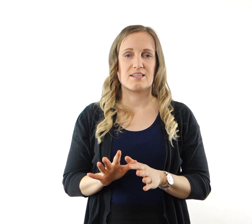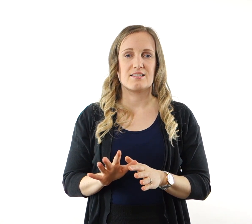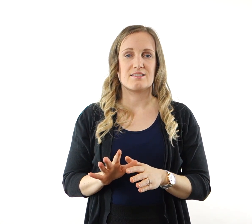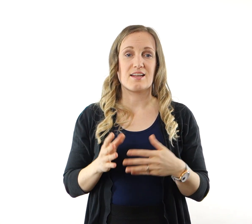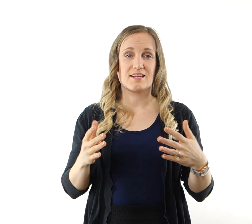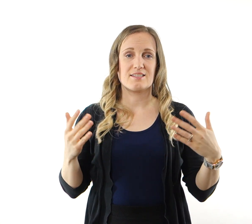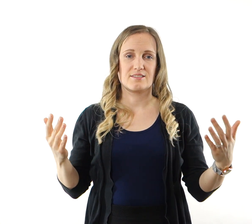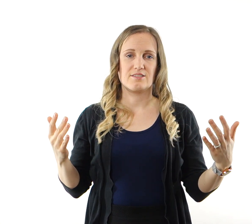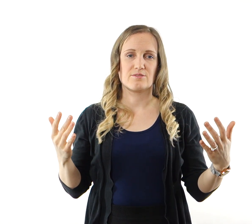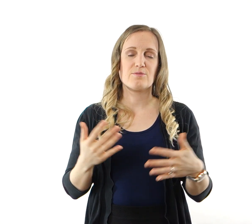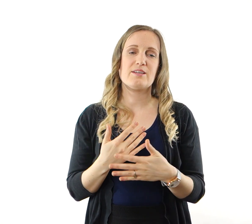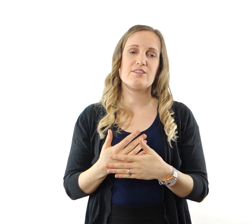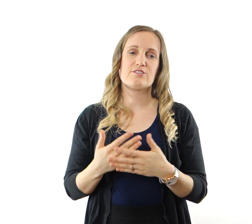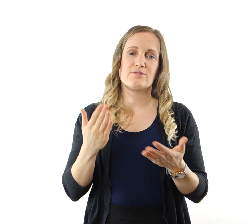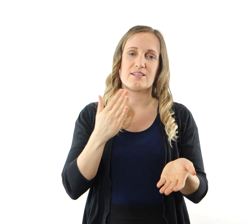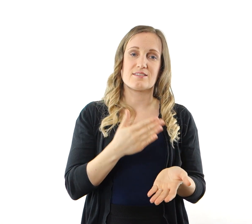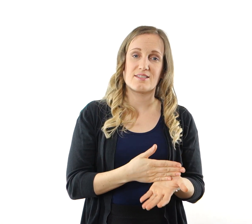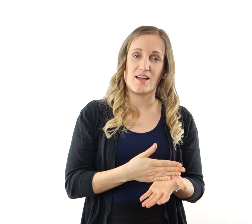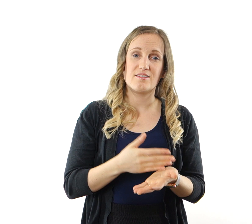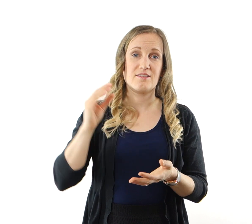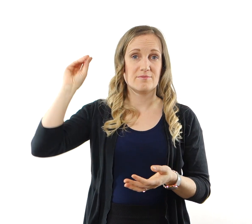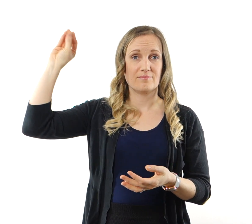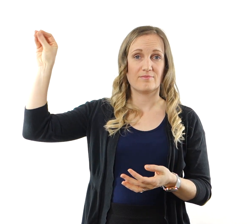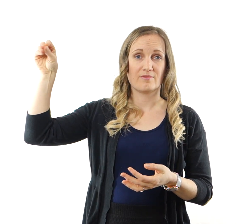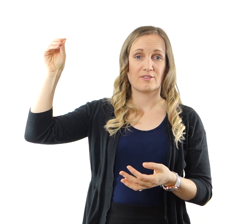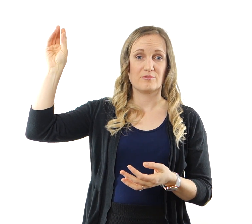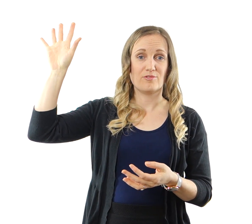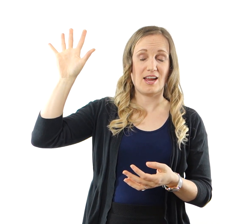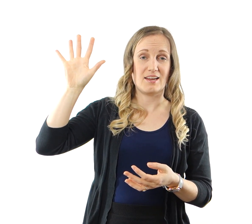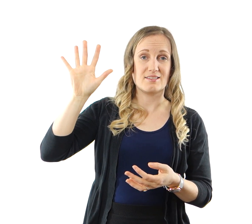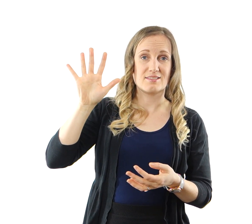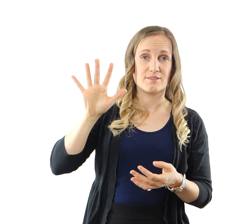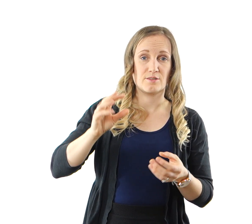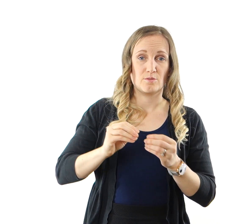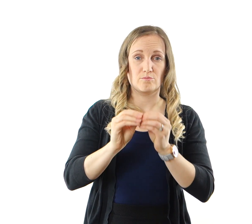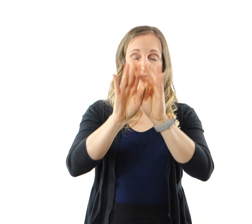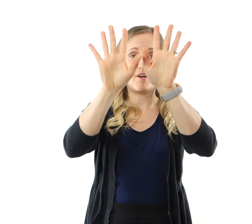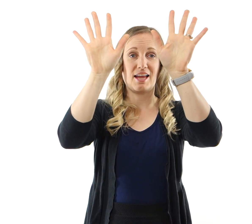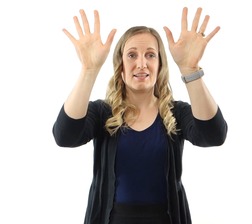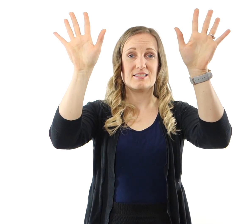is night continues. So mainly you're doing sun, rays, bright,